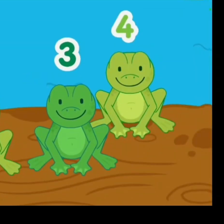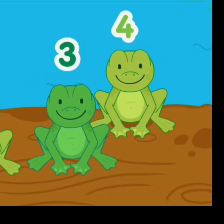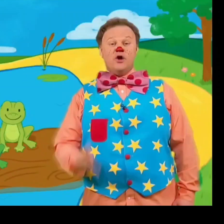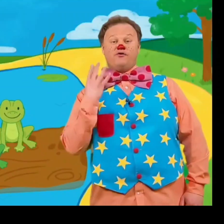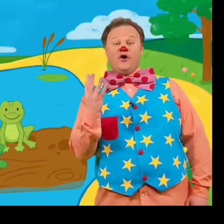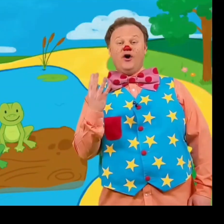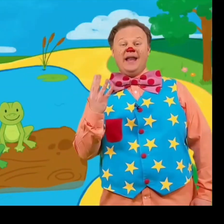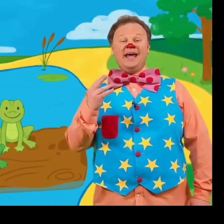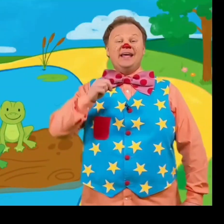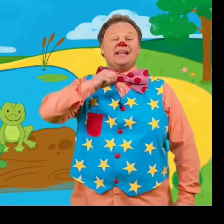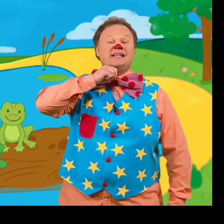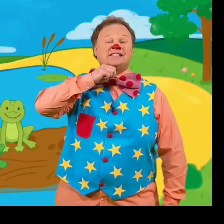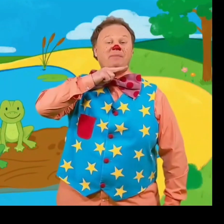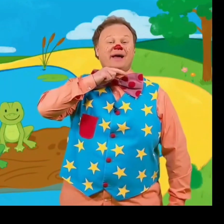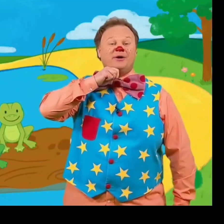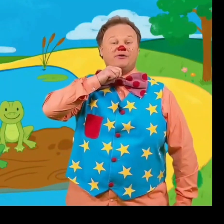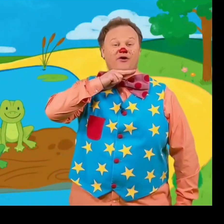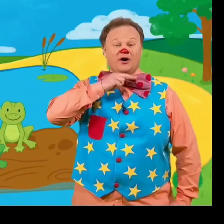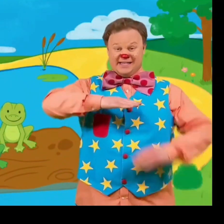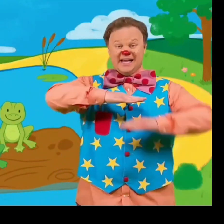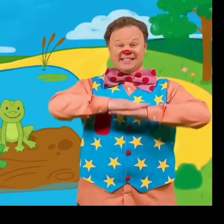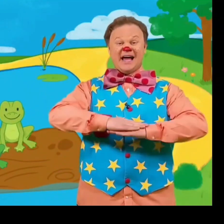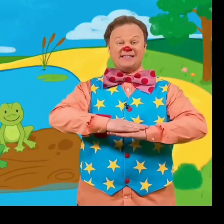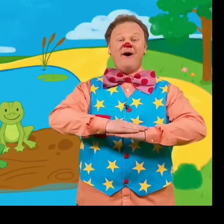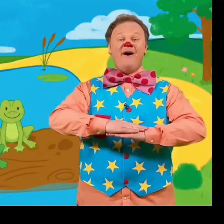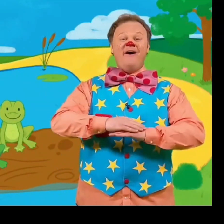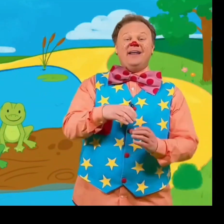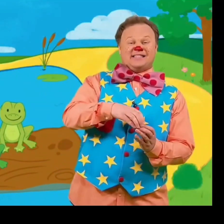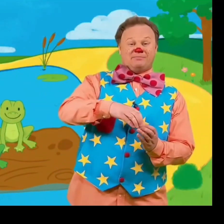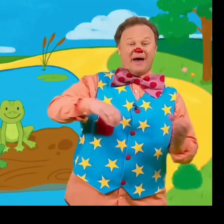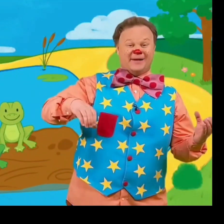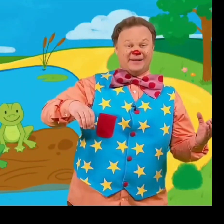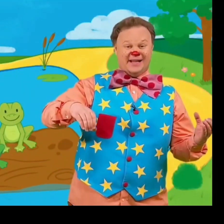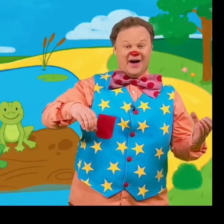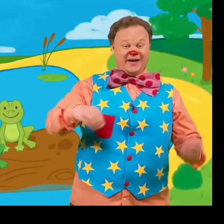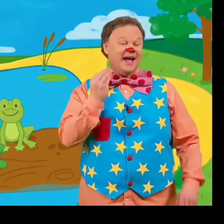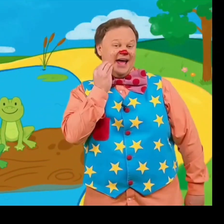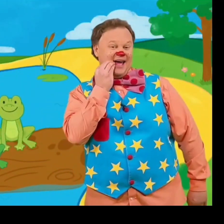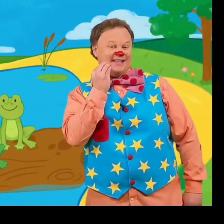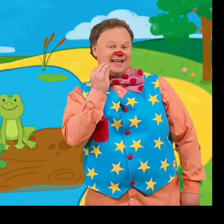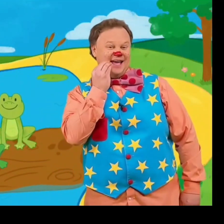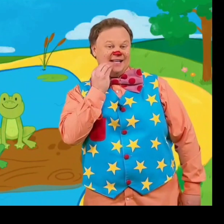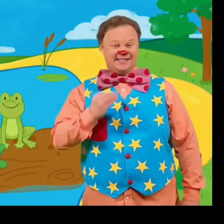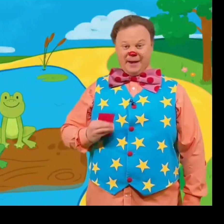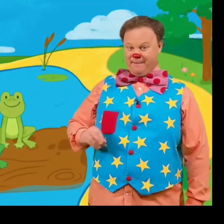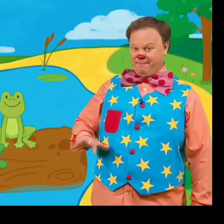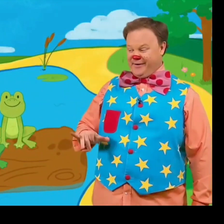now. Four little speckled frogs sat on a speckled log, eating some